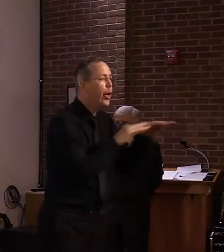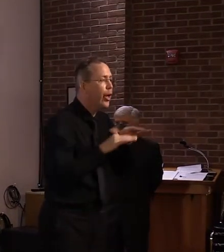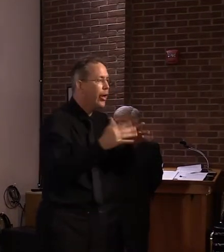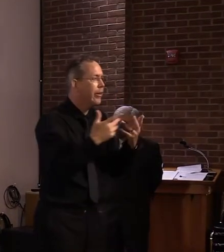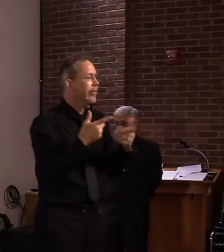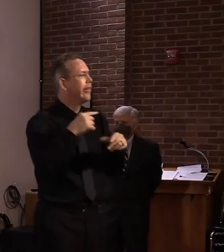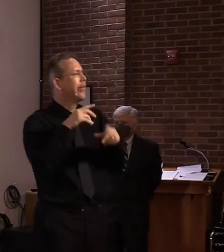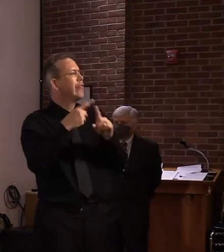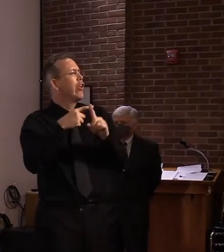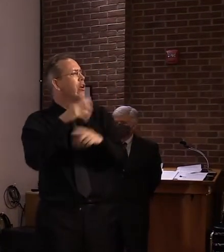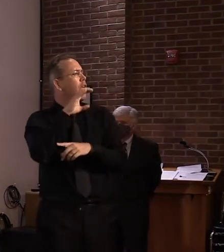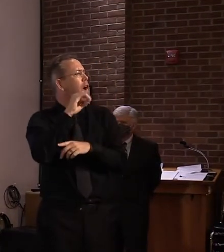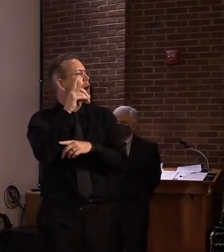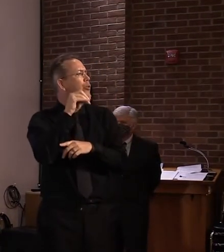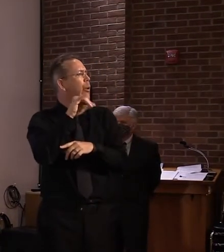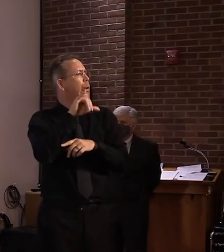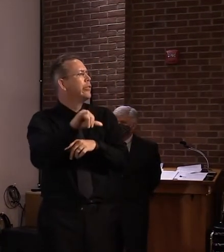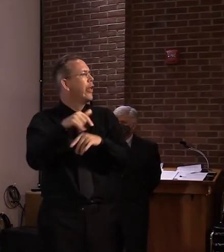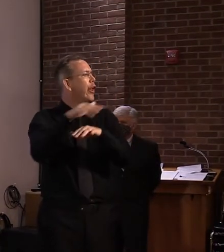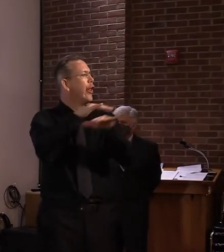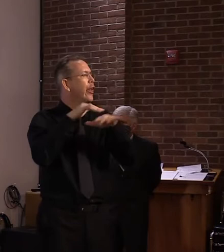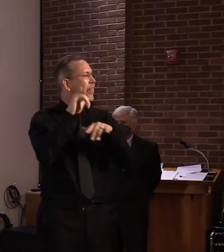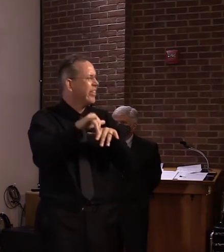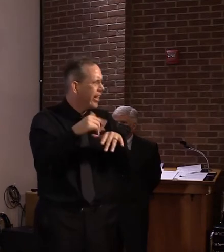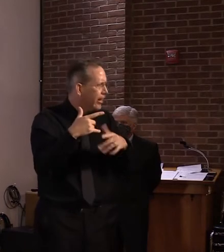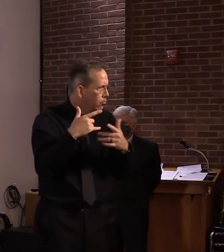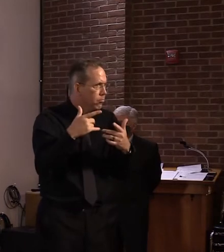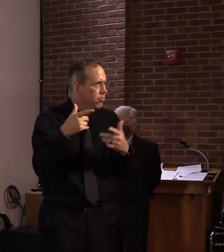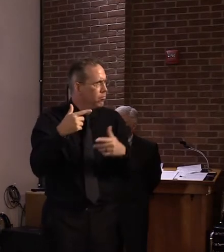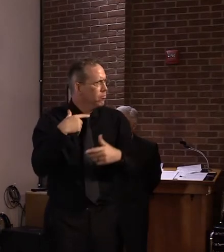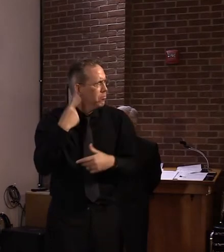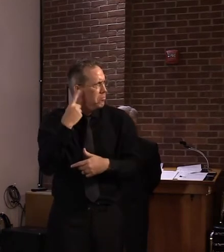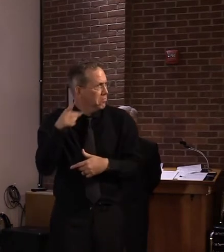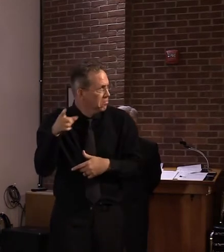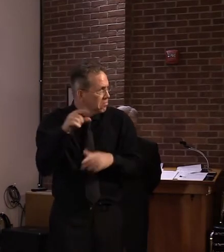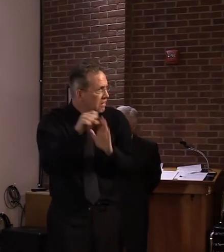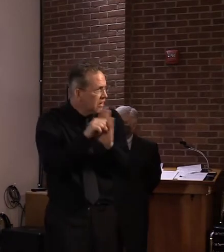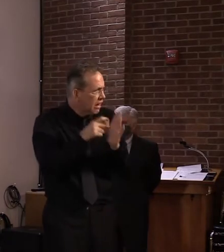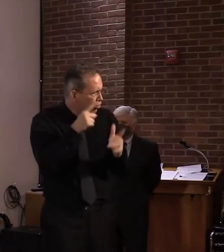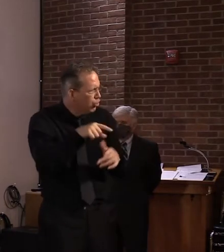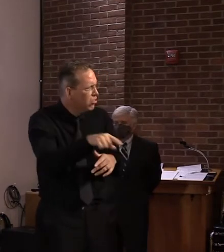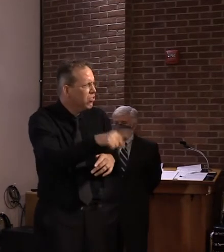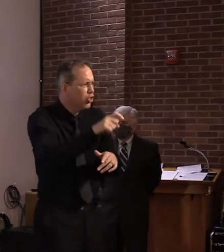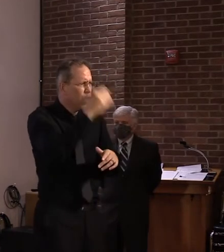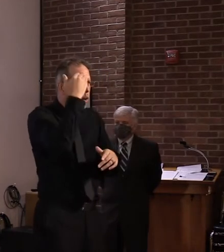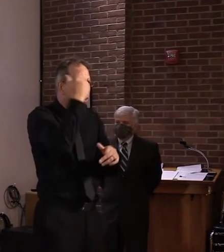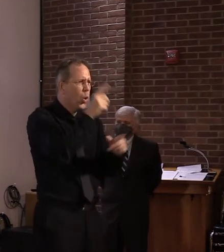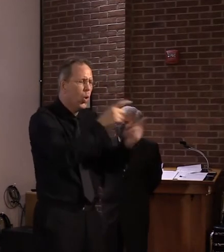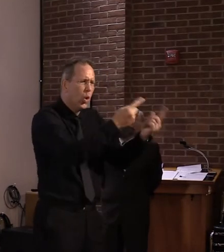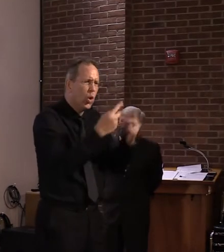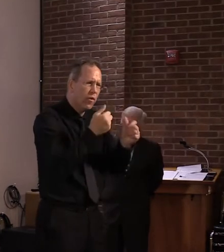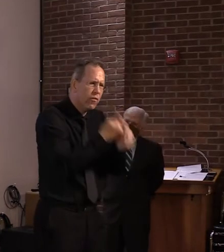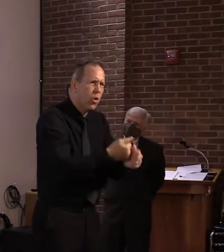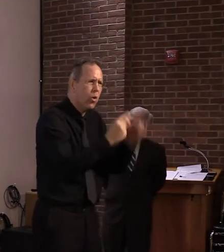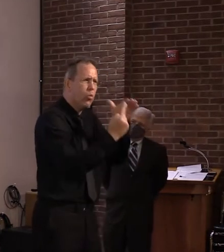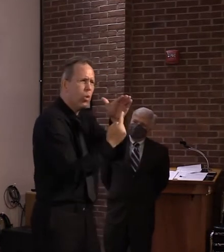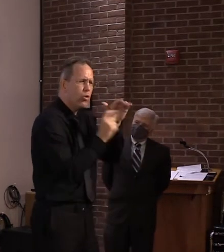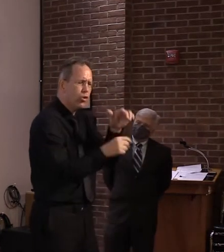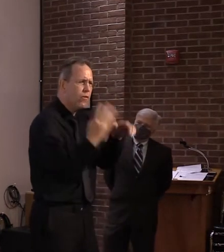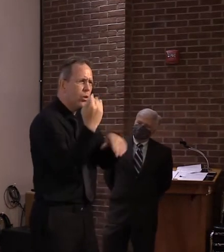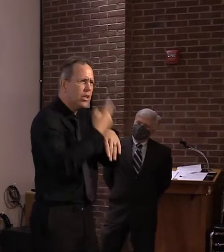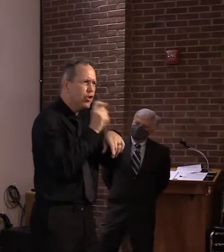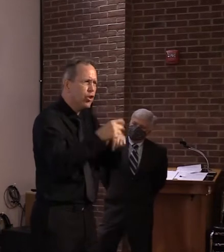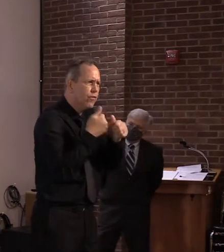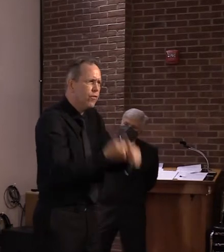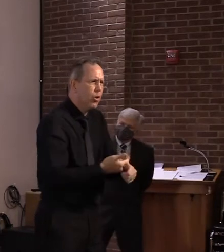I would hope that the word is getting out, especially because we've tried to make it easier, if you will,